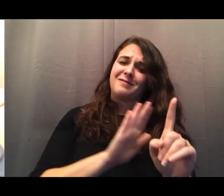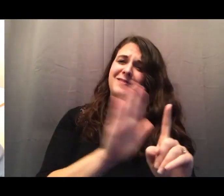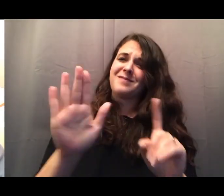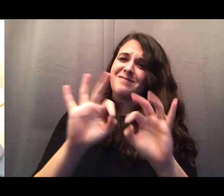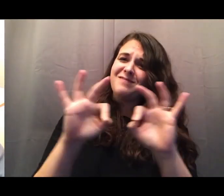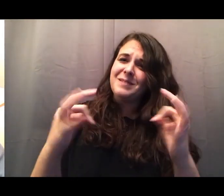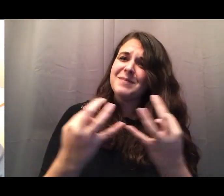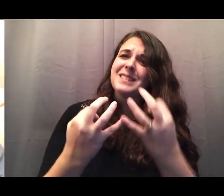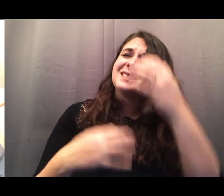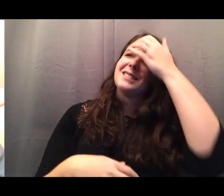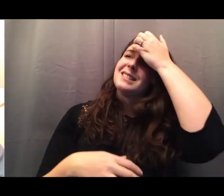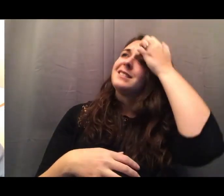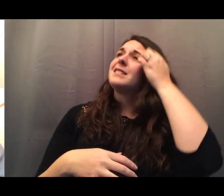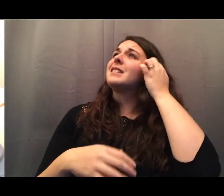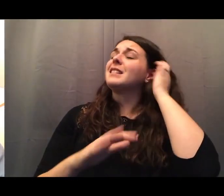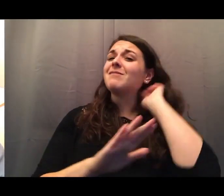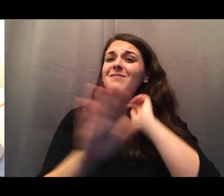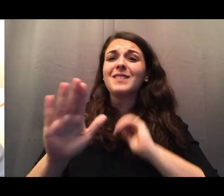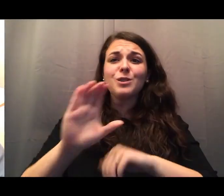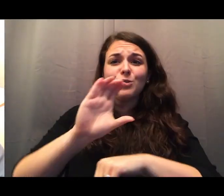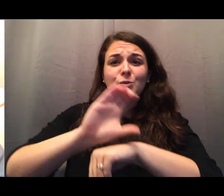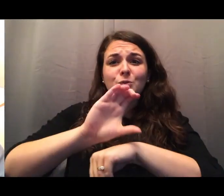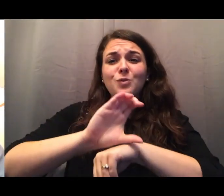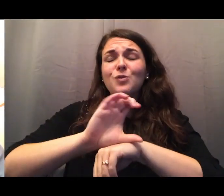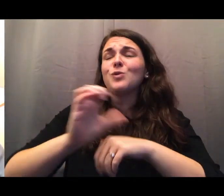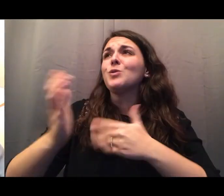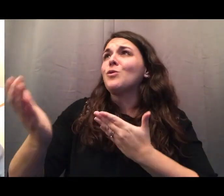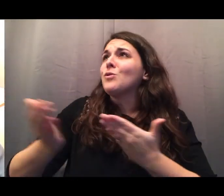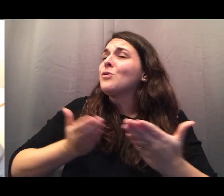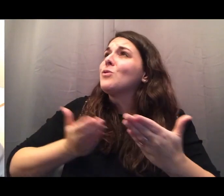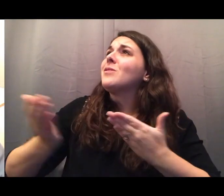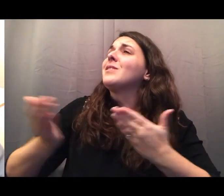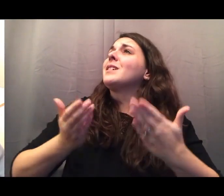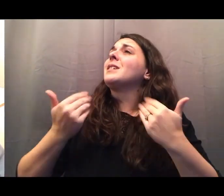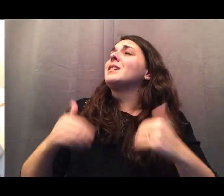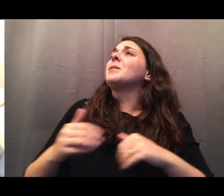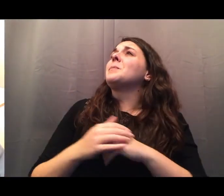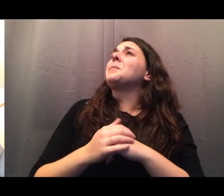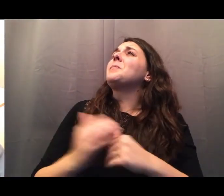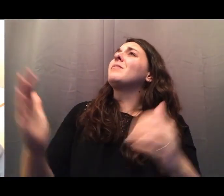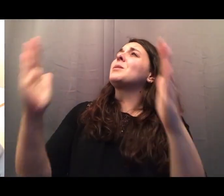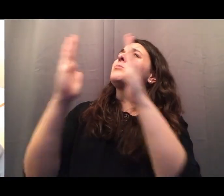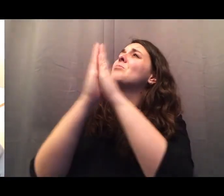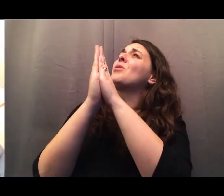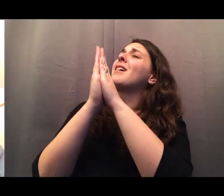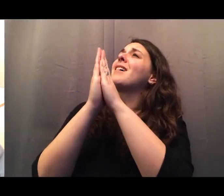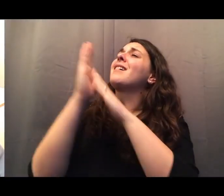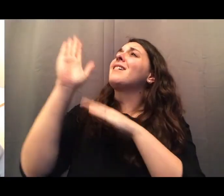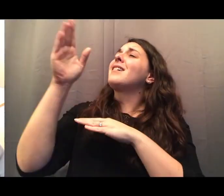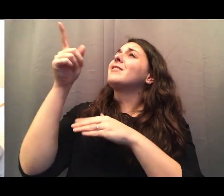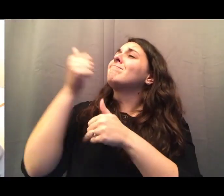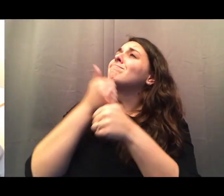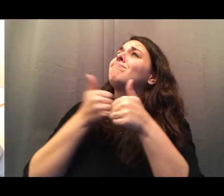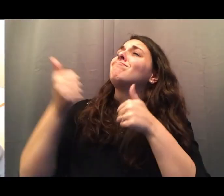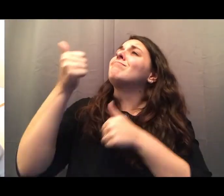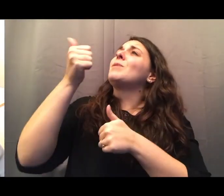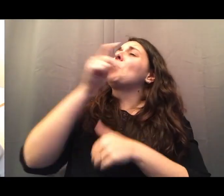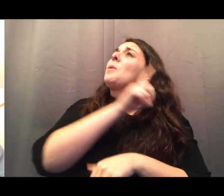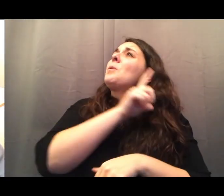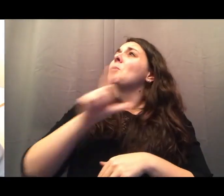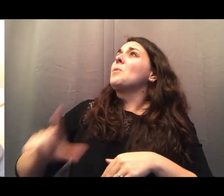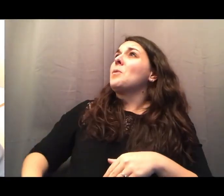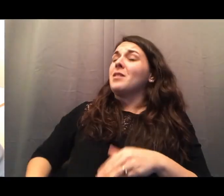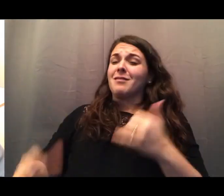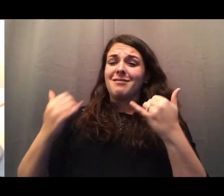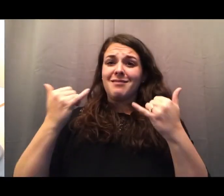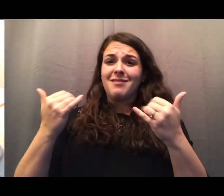families. I pray for the churches that they are serving. Father, I pray, Lord, in these